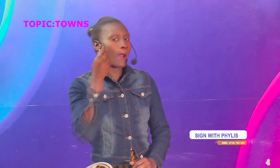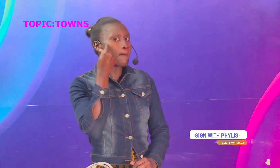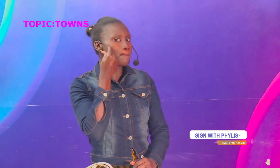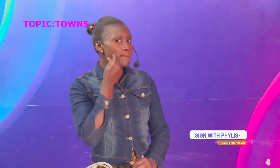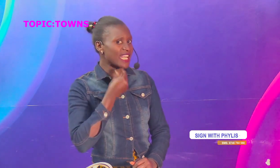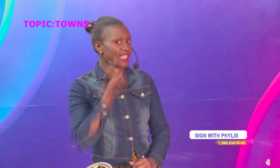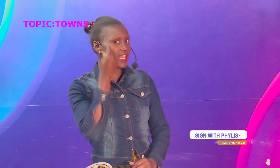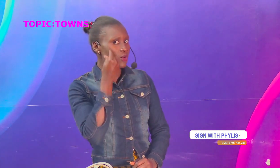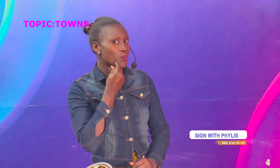Maseno.